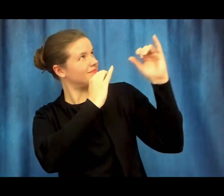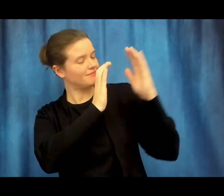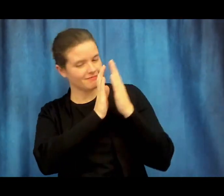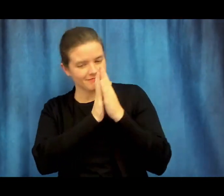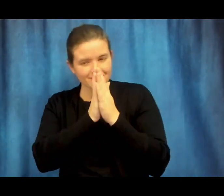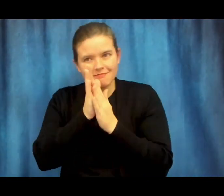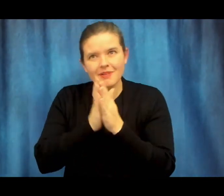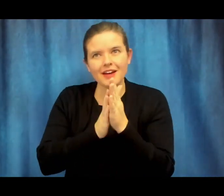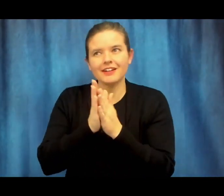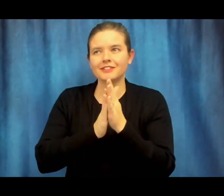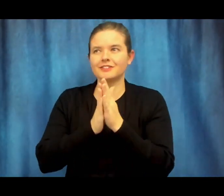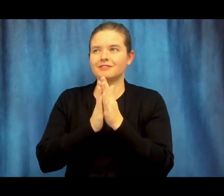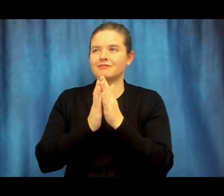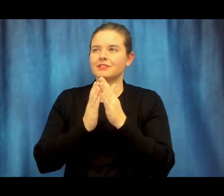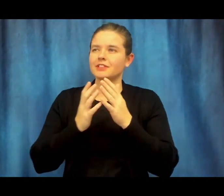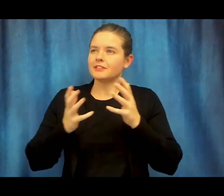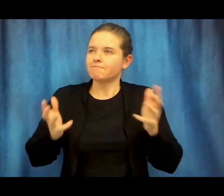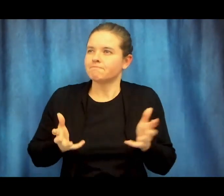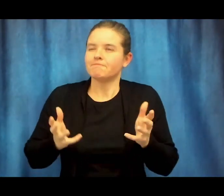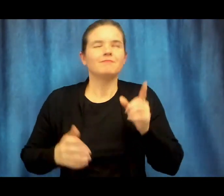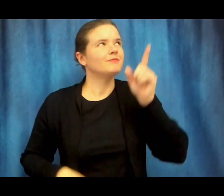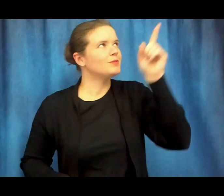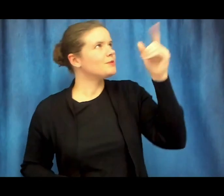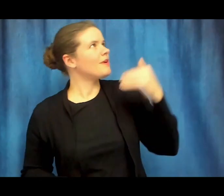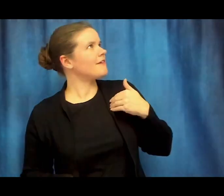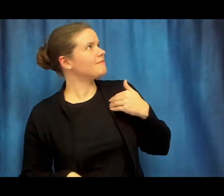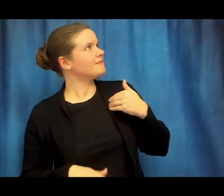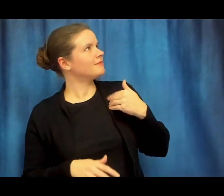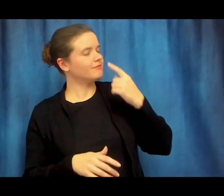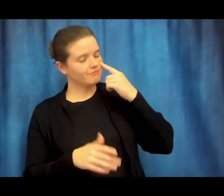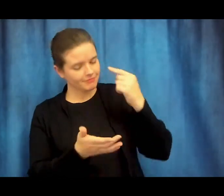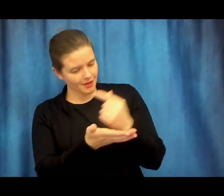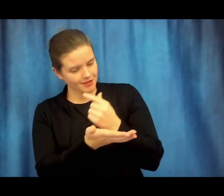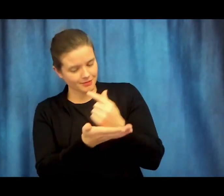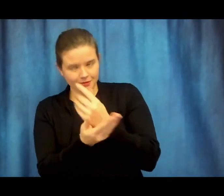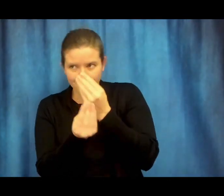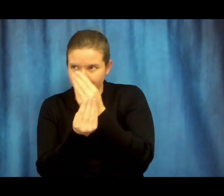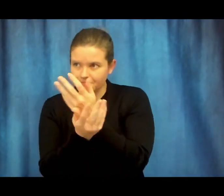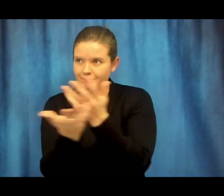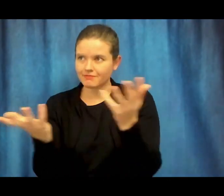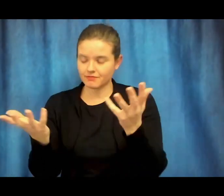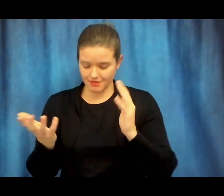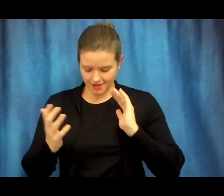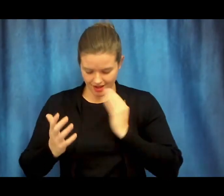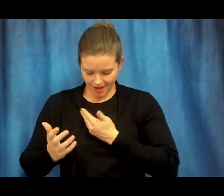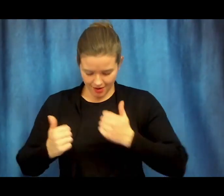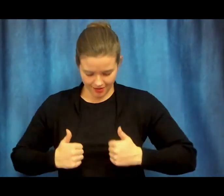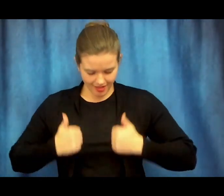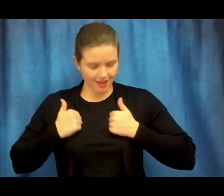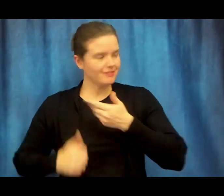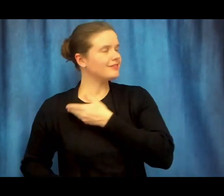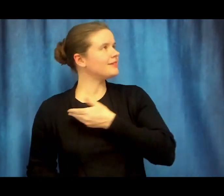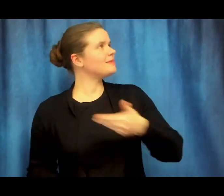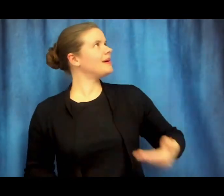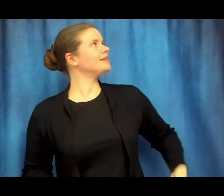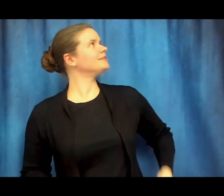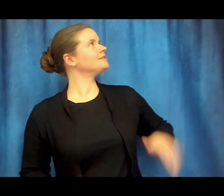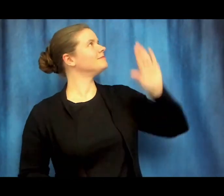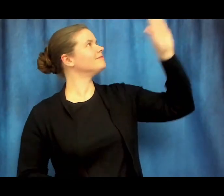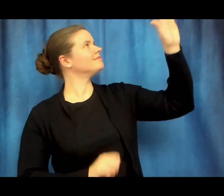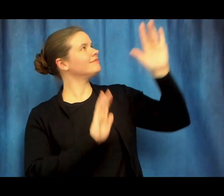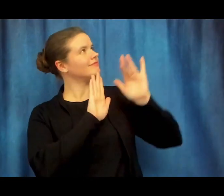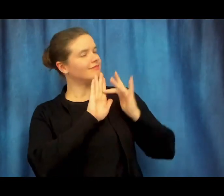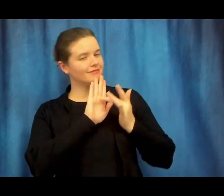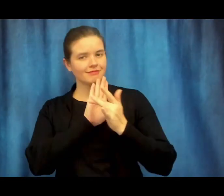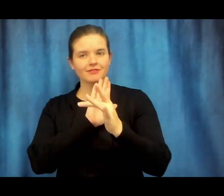that same passion and give us that same passion and urgency that you have for the gospel. Our lives as